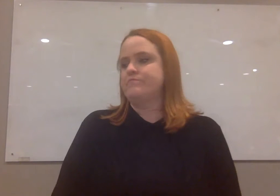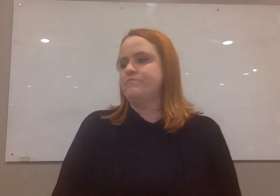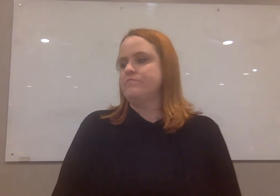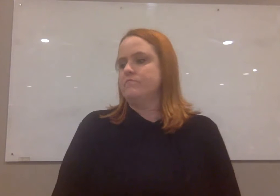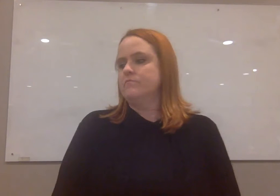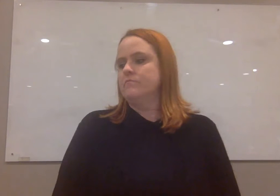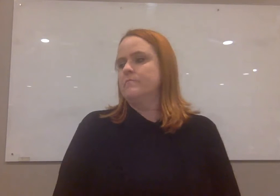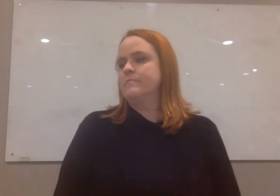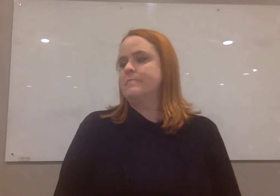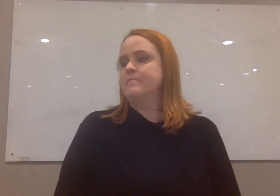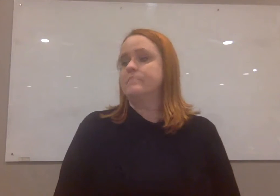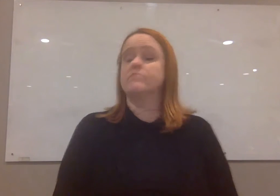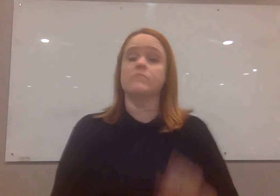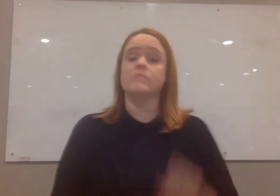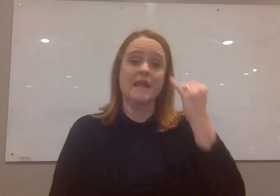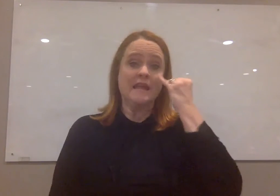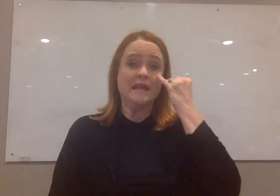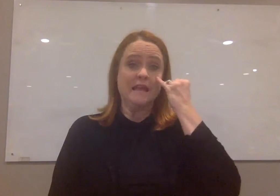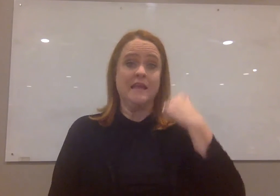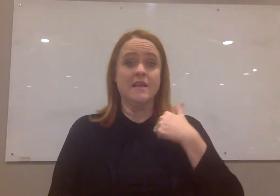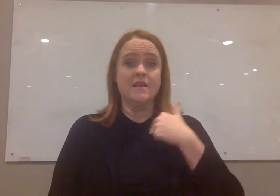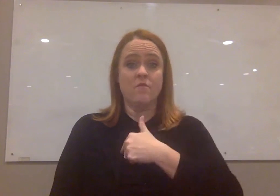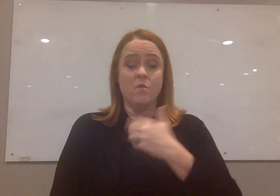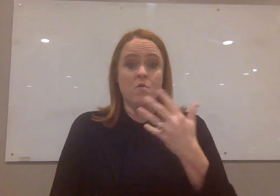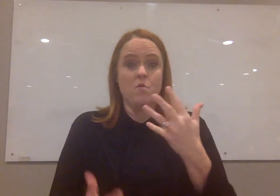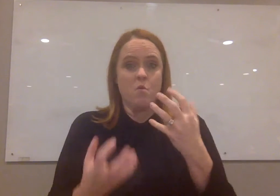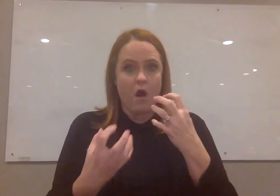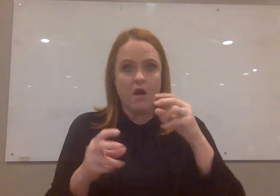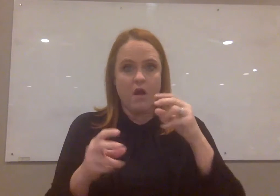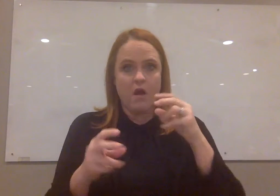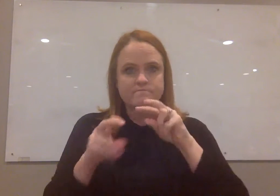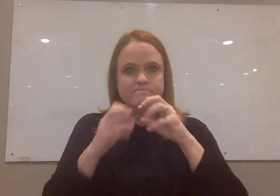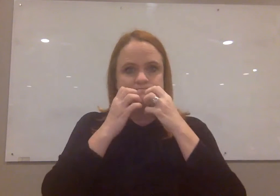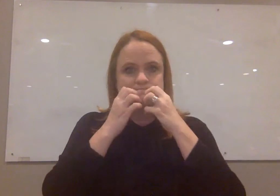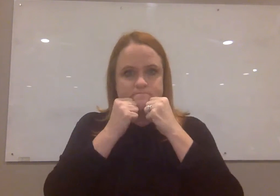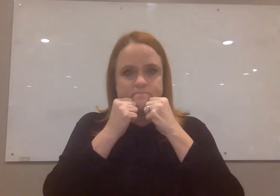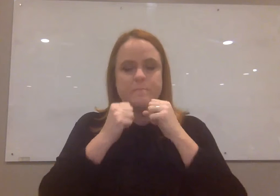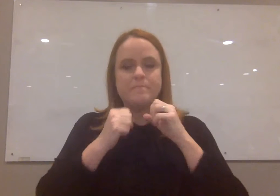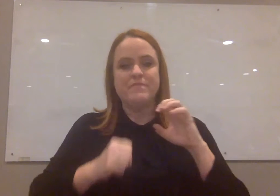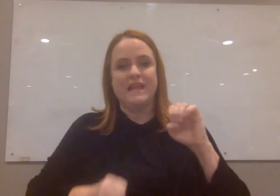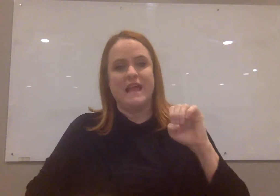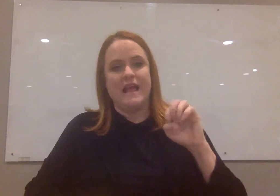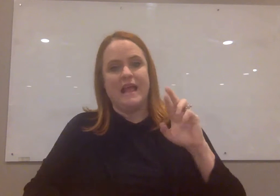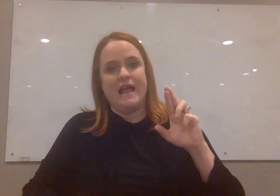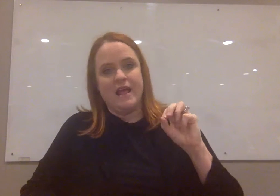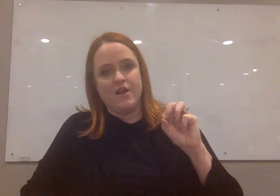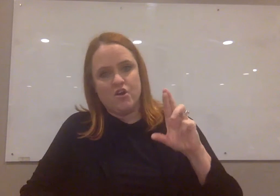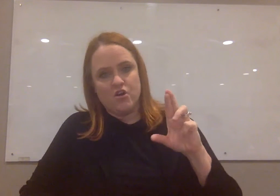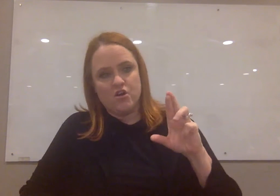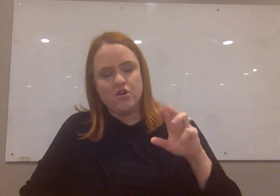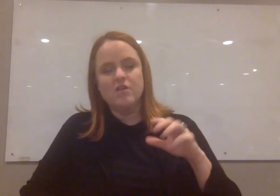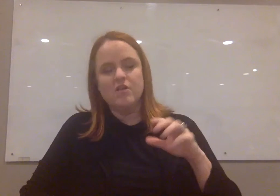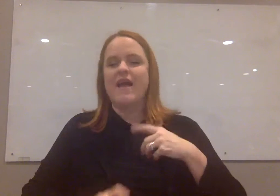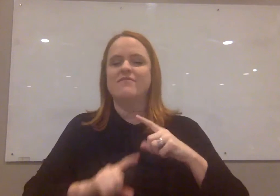If we do want to care about errors, there are different error types. So there's a try block, just like there